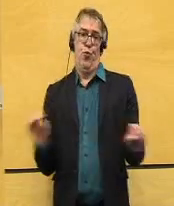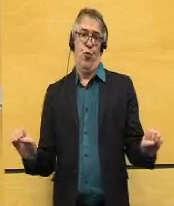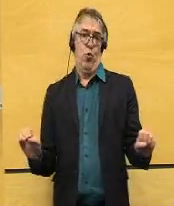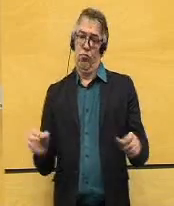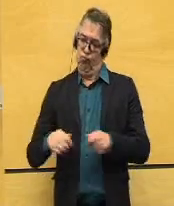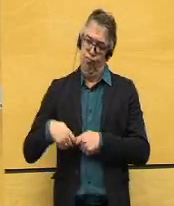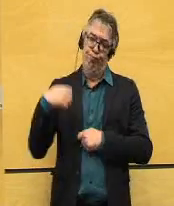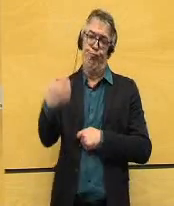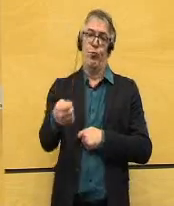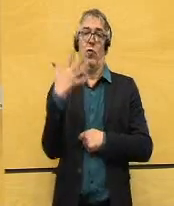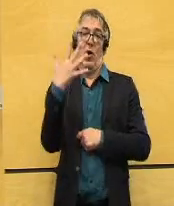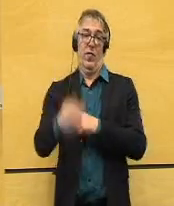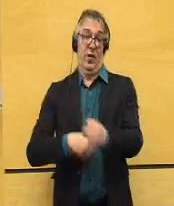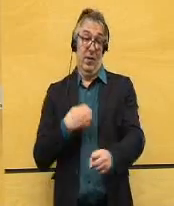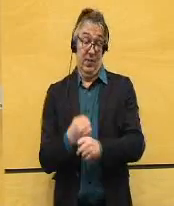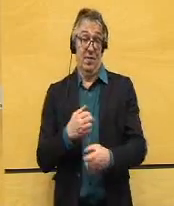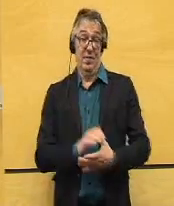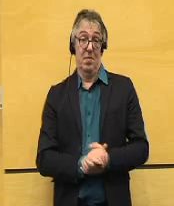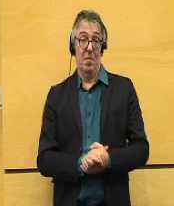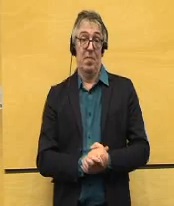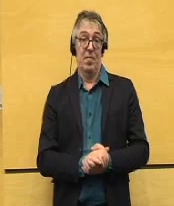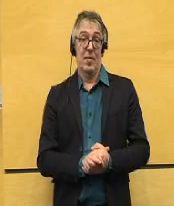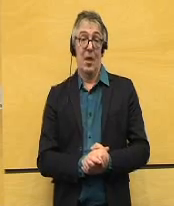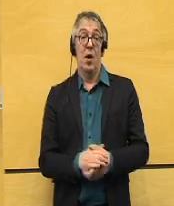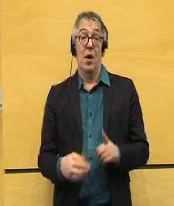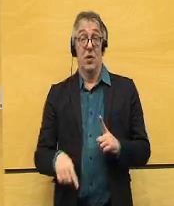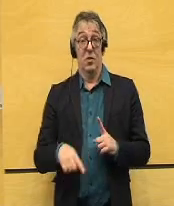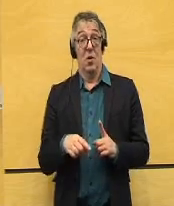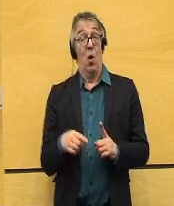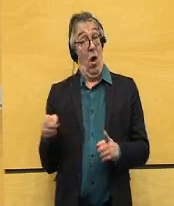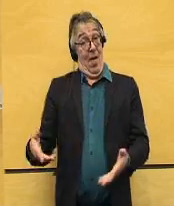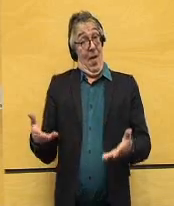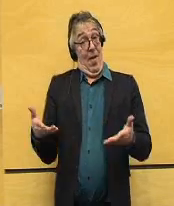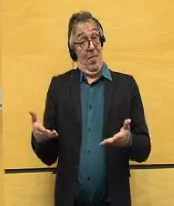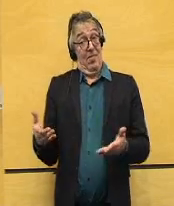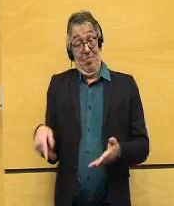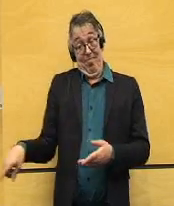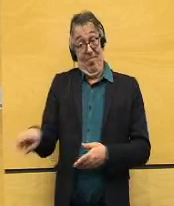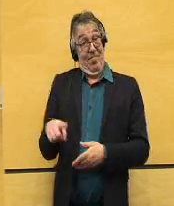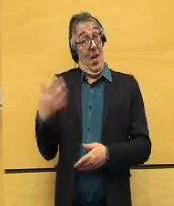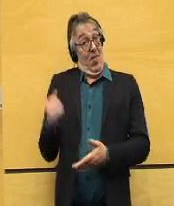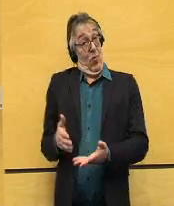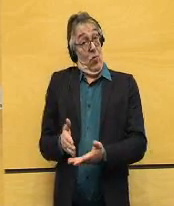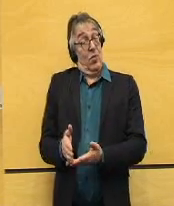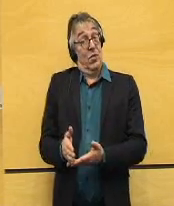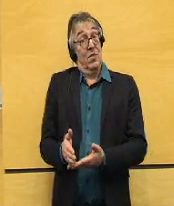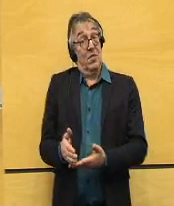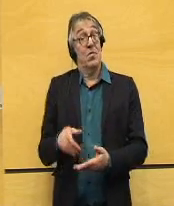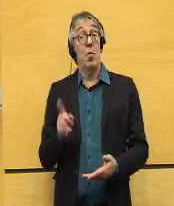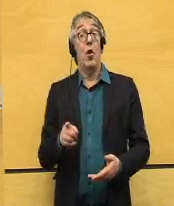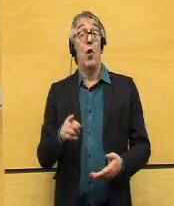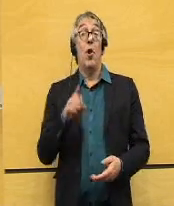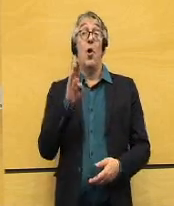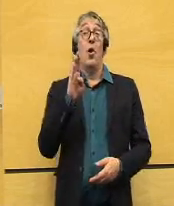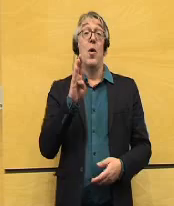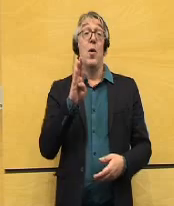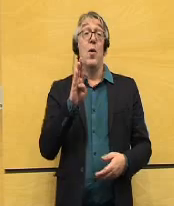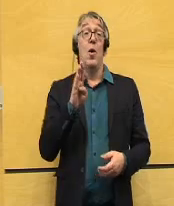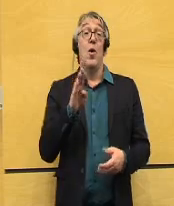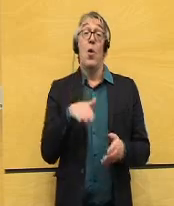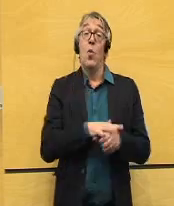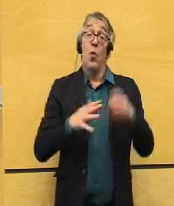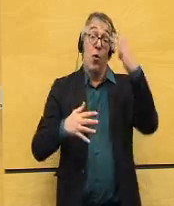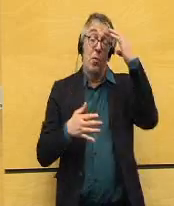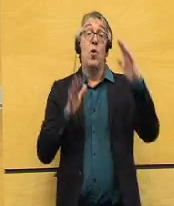Bangkok Metropolitan Administration would like to expand more of the facilities there. So it is hoped in future that the